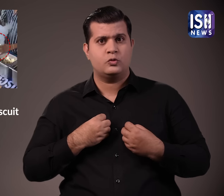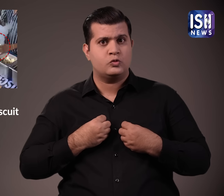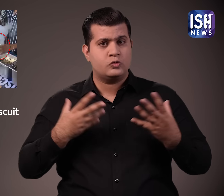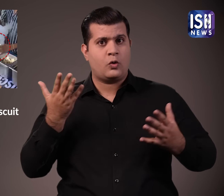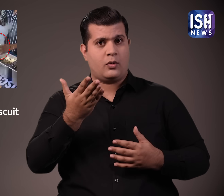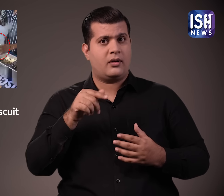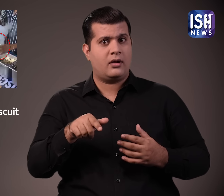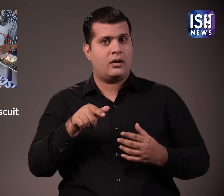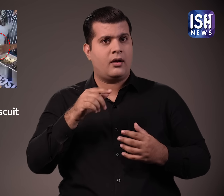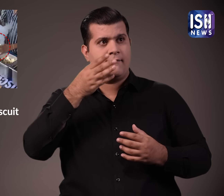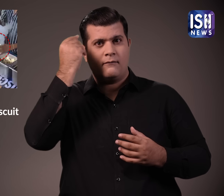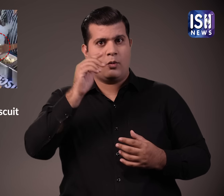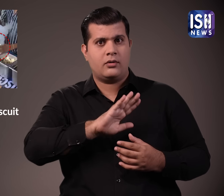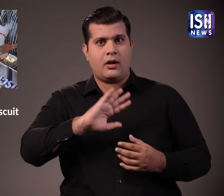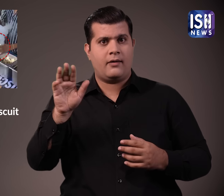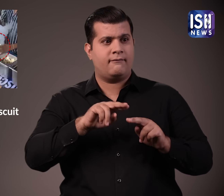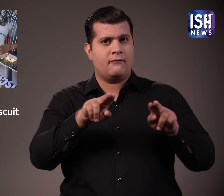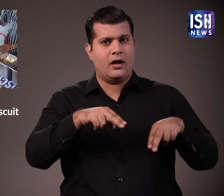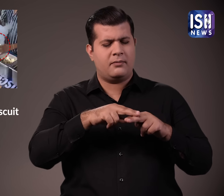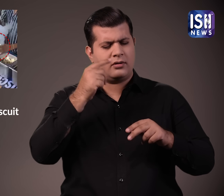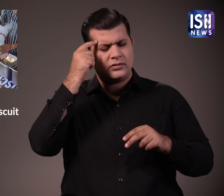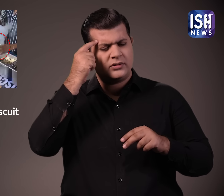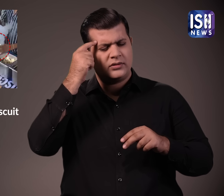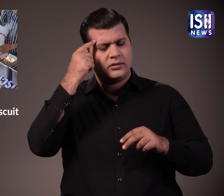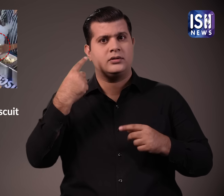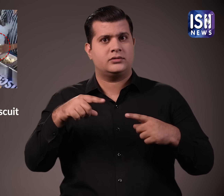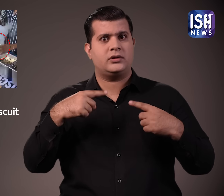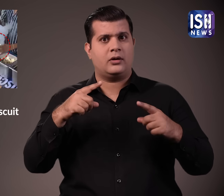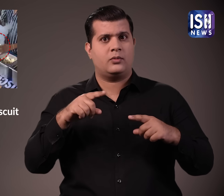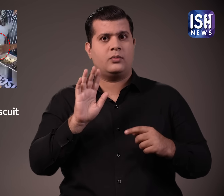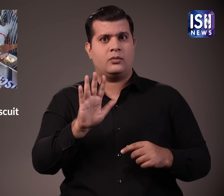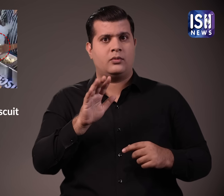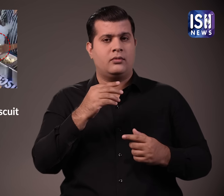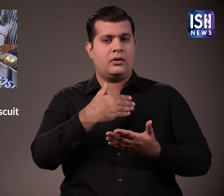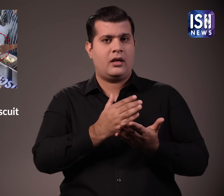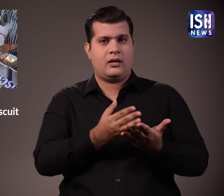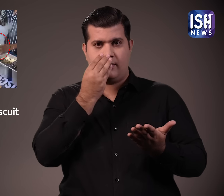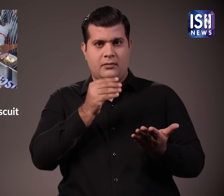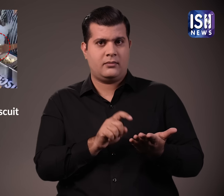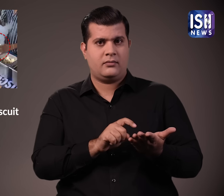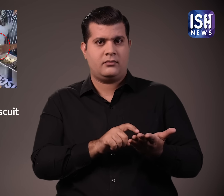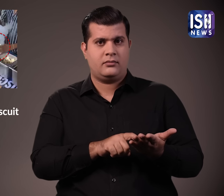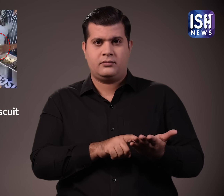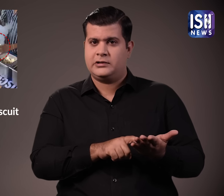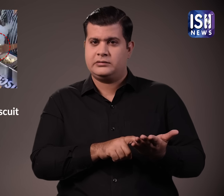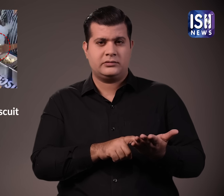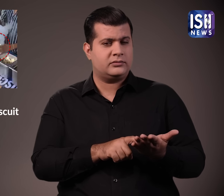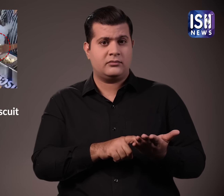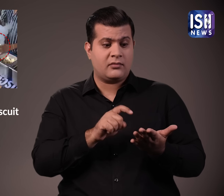a birthday cake. Her family is still thinking about her. They lost her because of the cake.